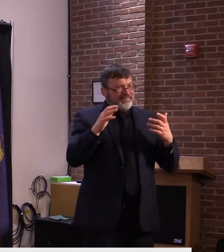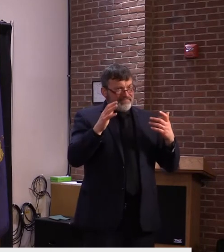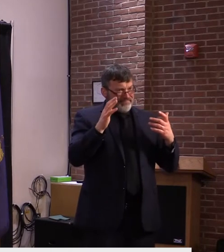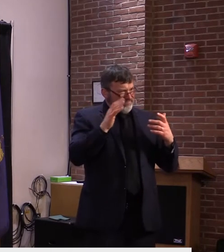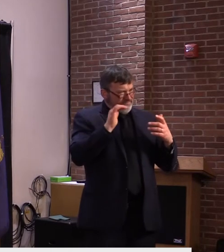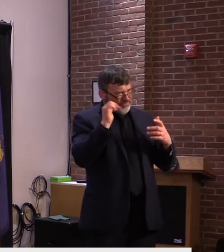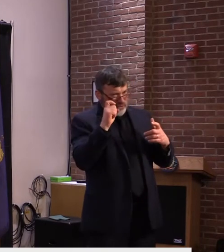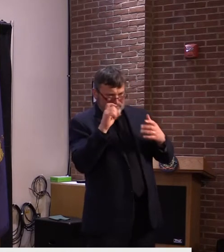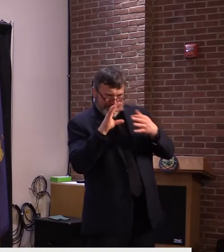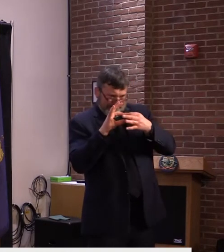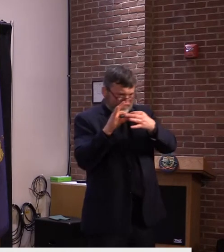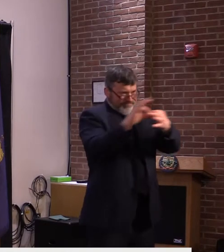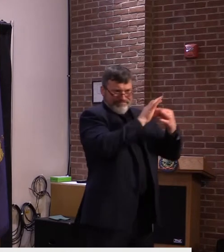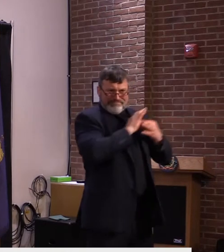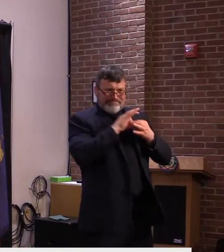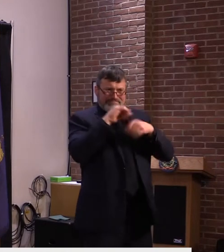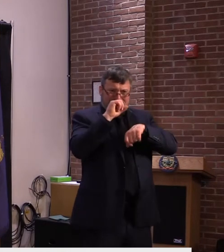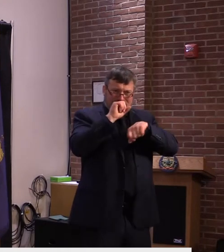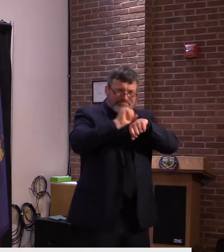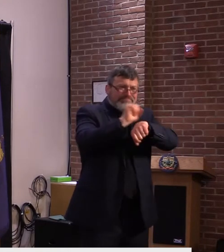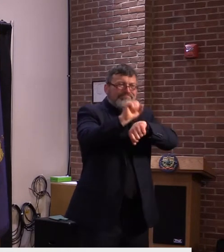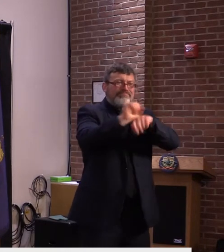Okay, thank you.